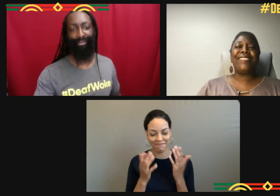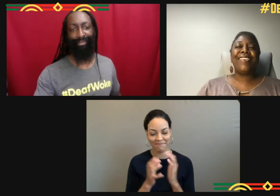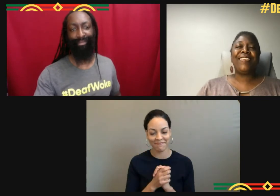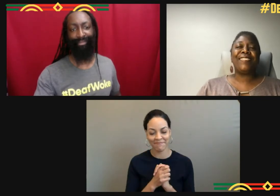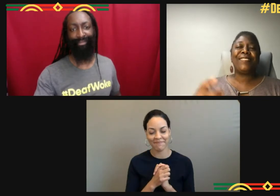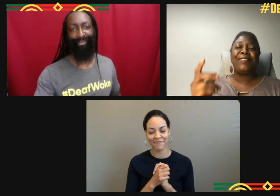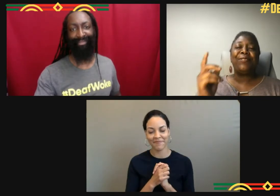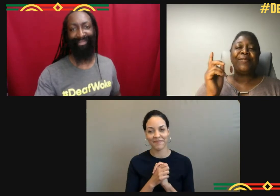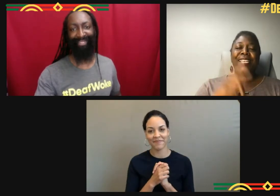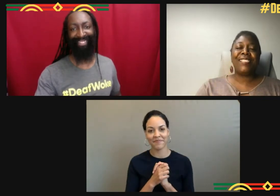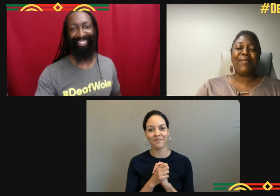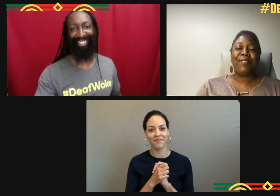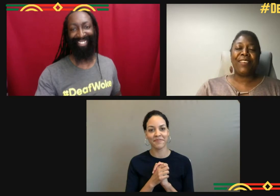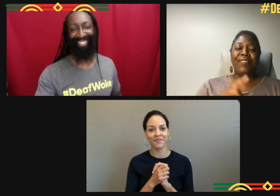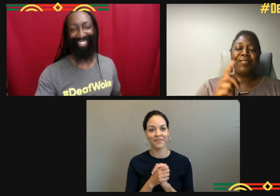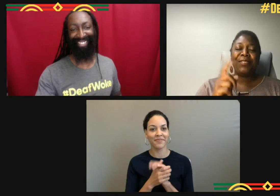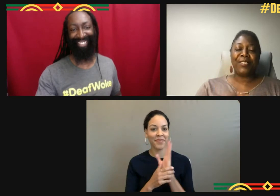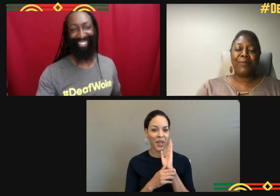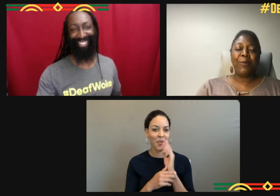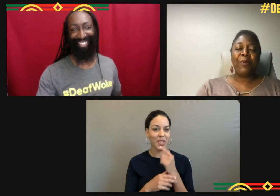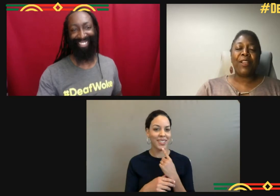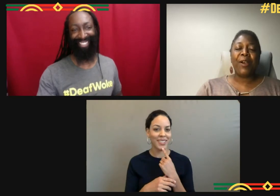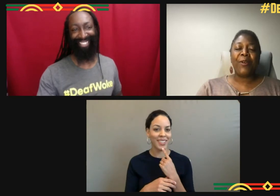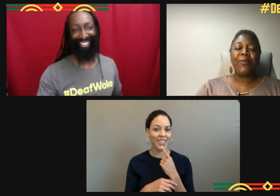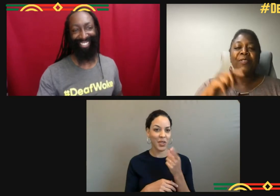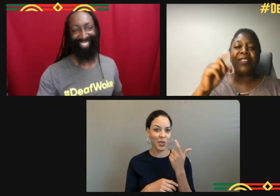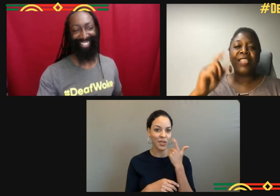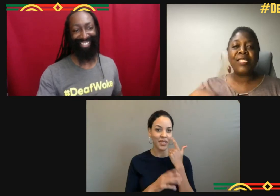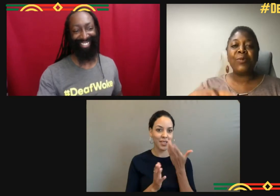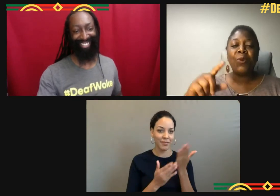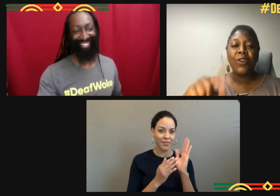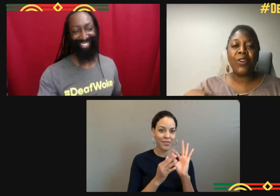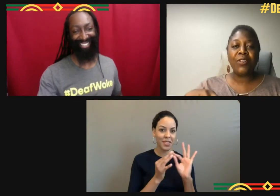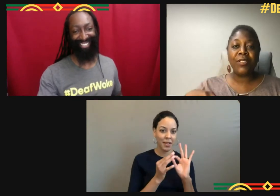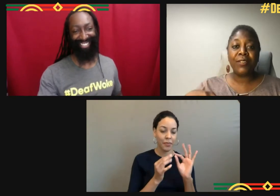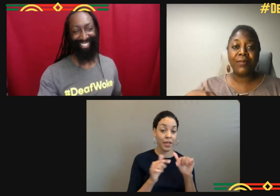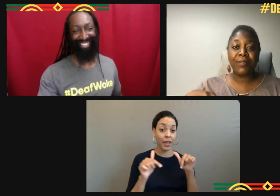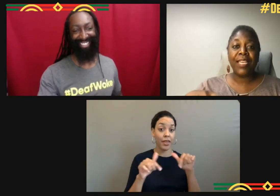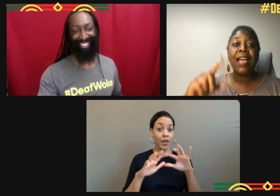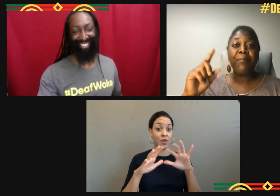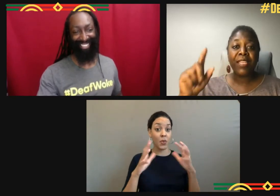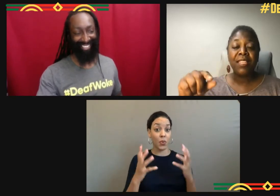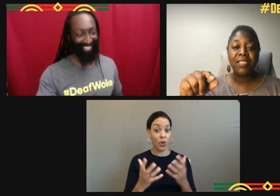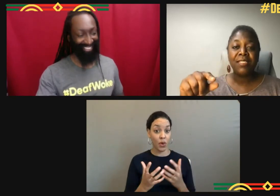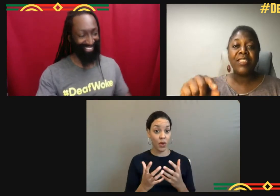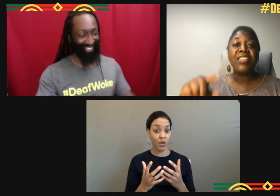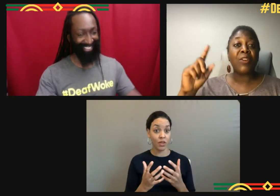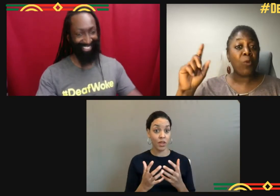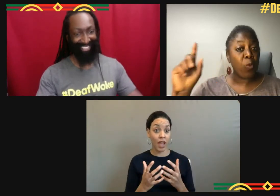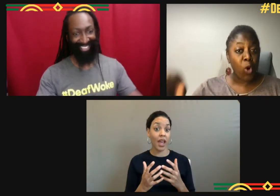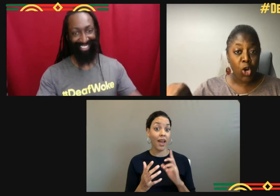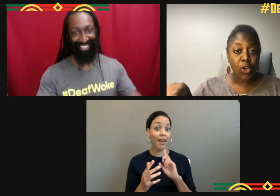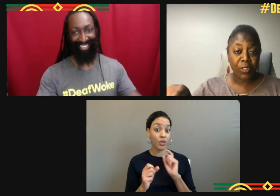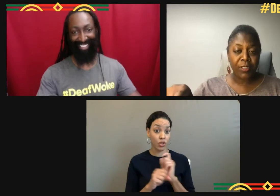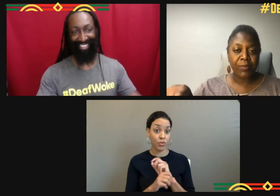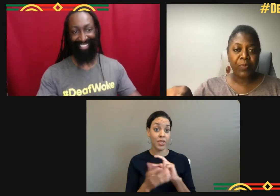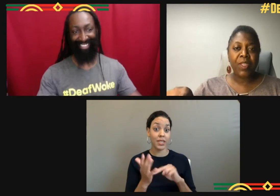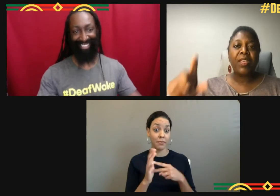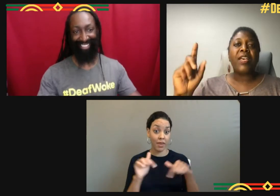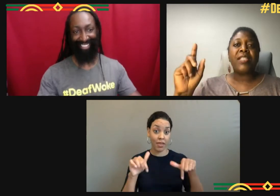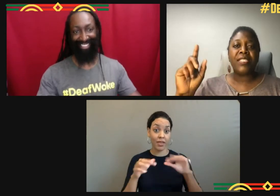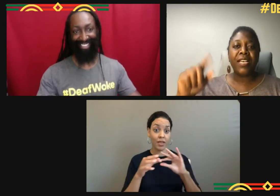Let me just say this. You said something just a moment ago. This world, and I mean this, the